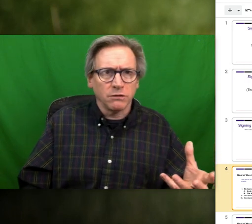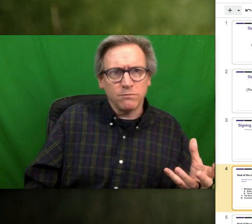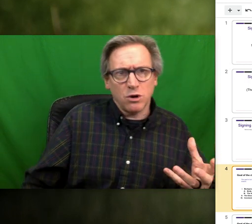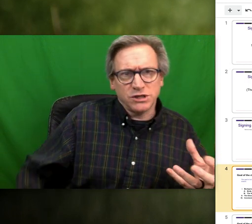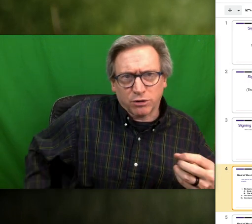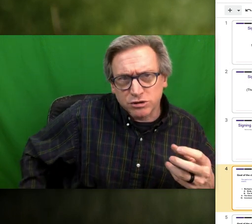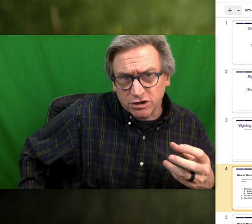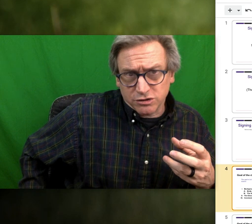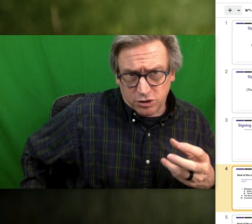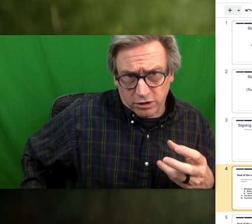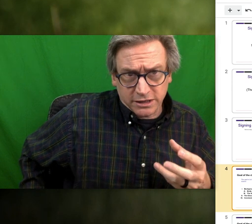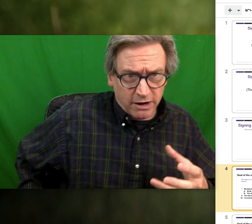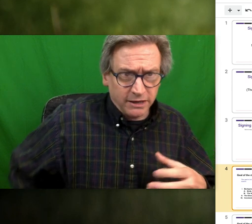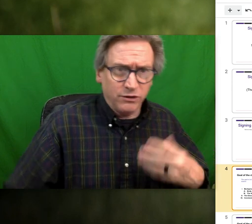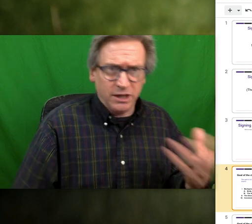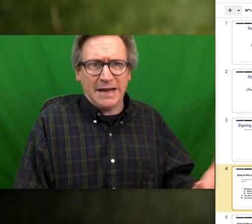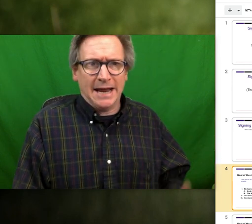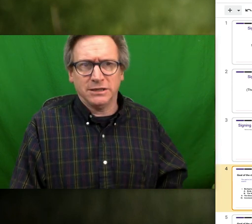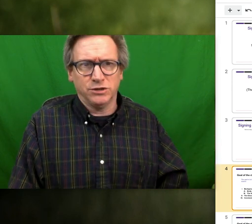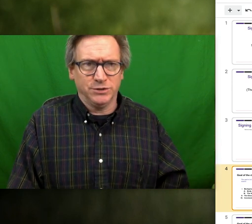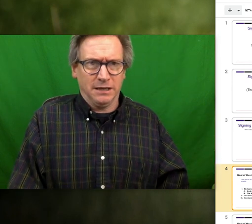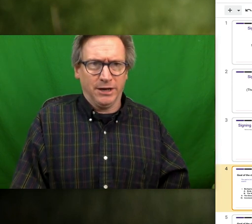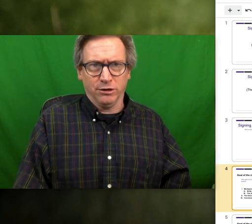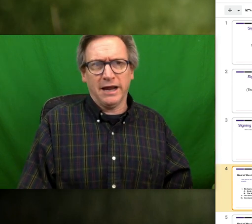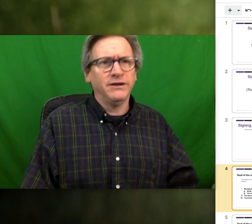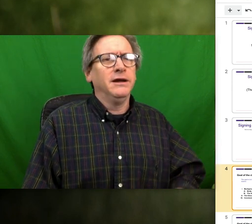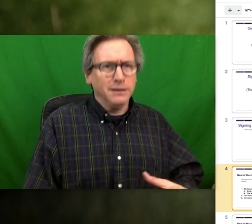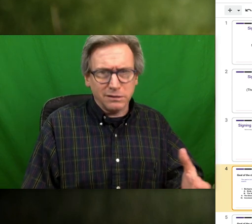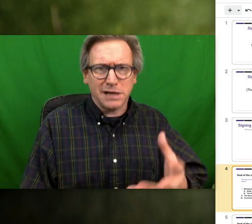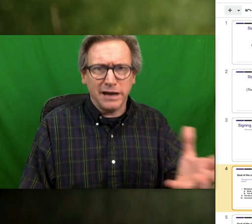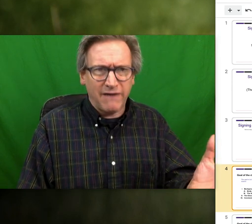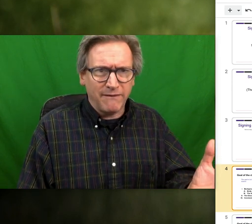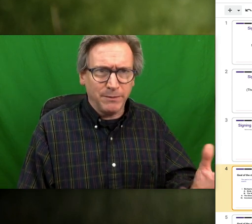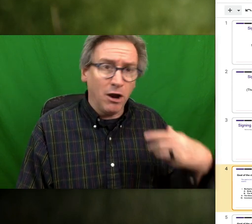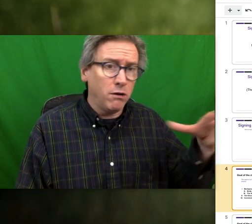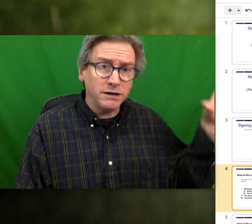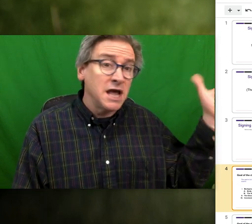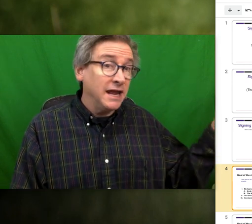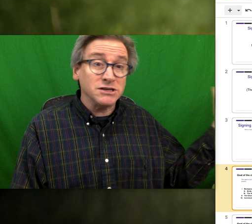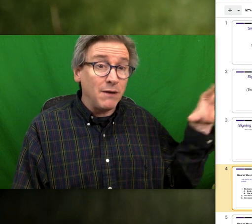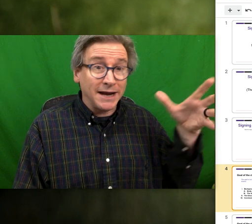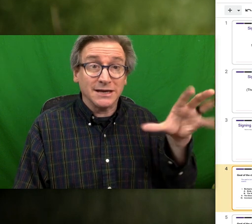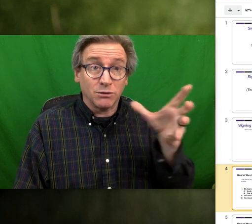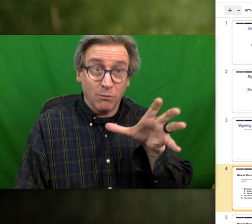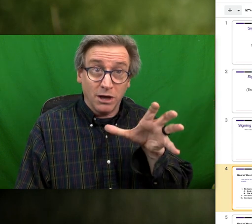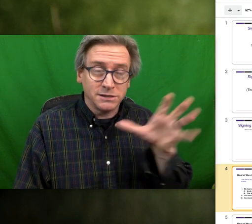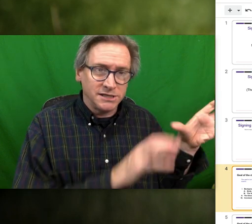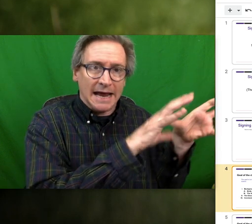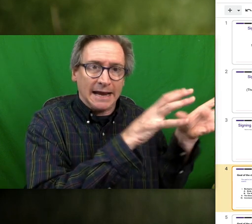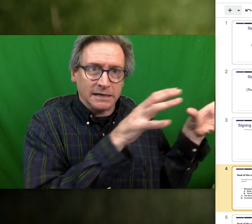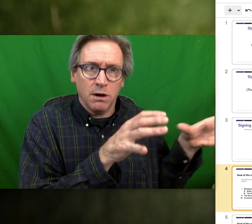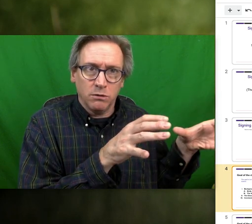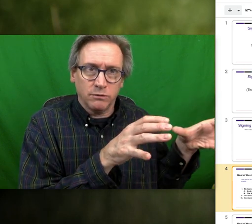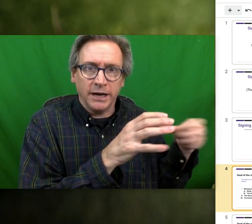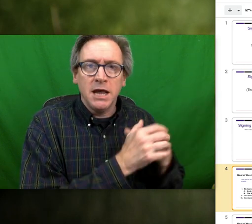structure for most personal stories, right? If you think about anecdotes you tell about your life, those kind of happen to be, oh, here's how I got to where I was,